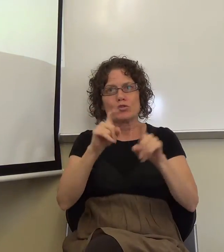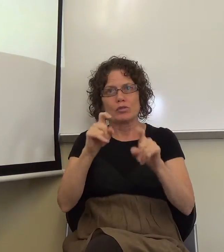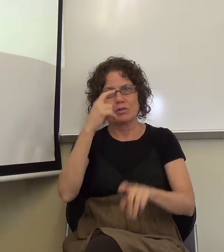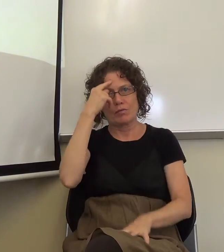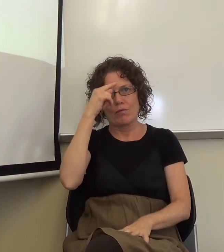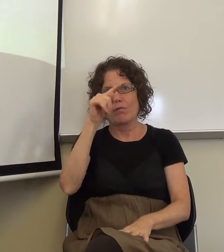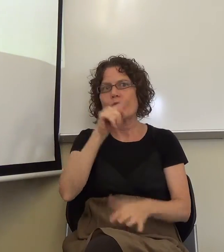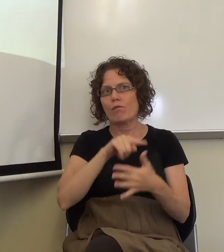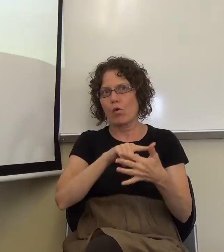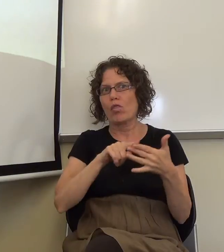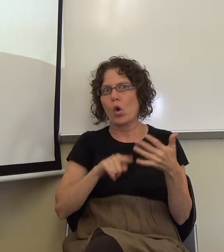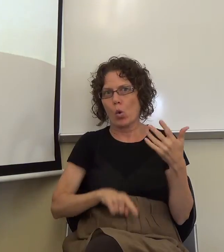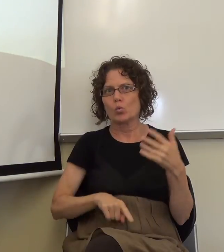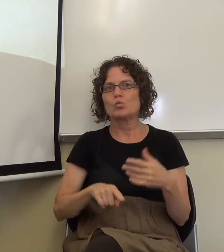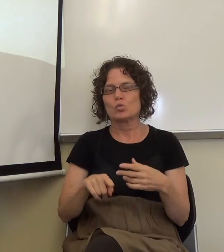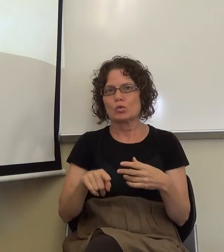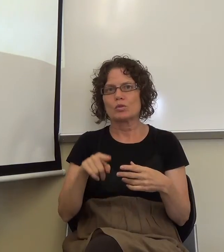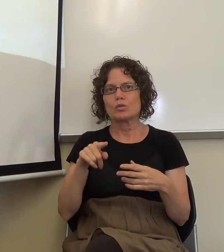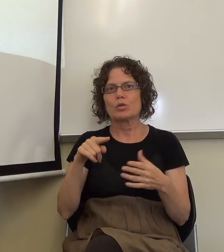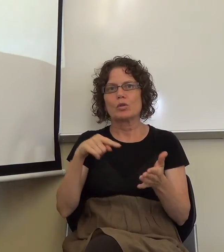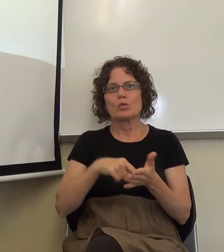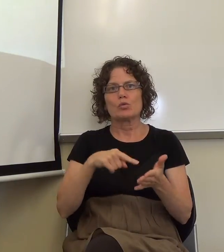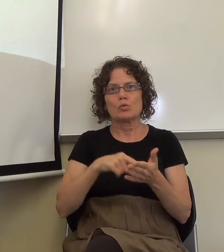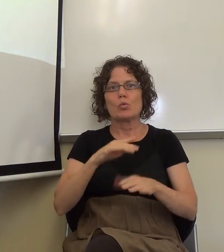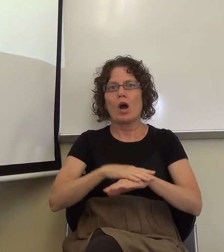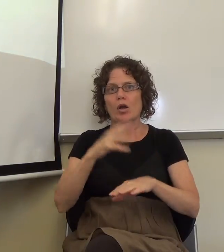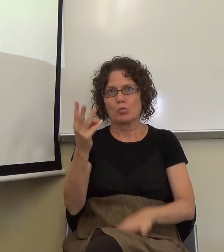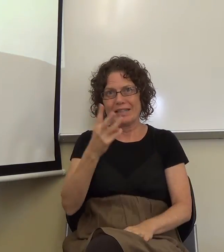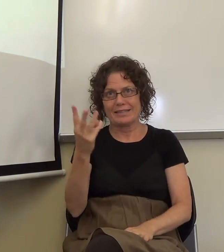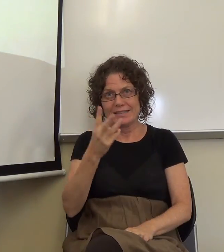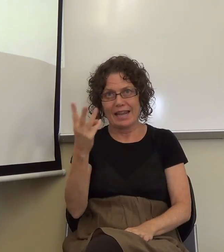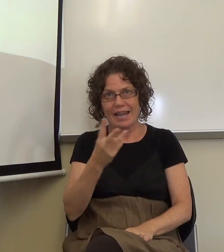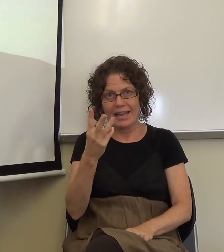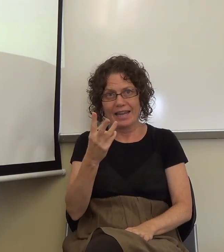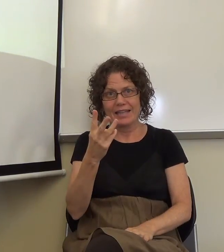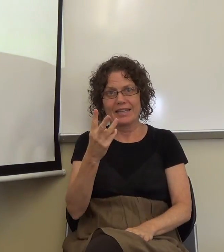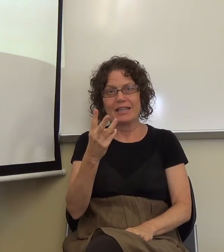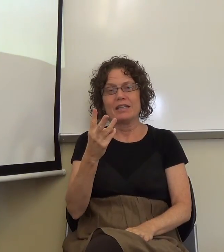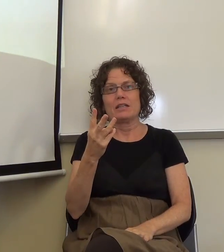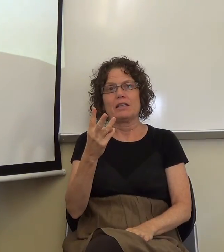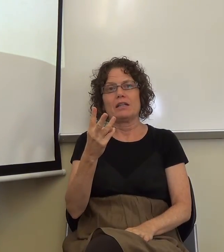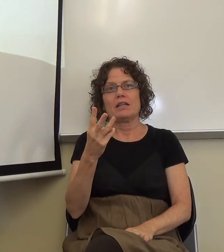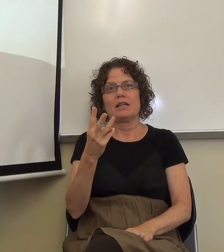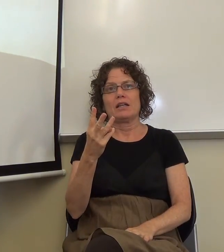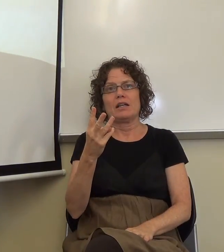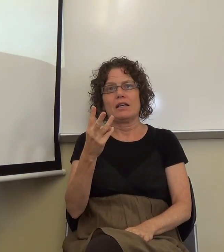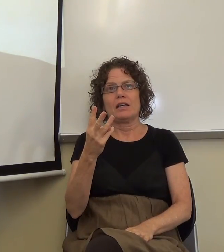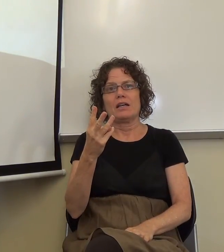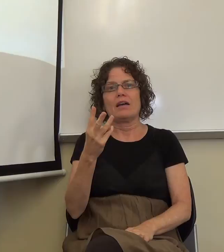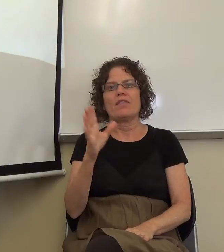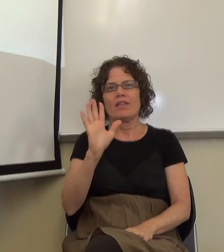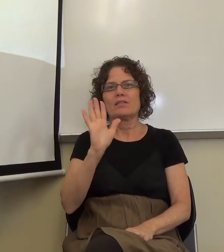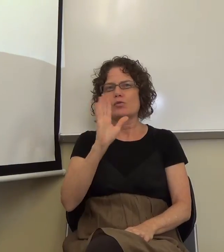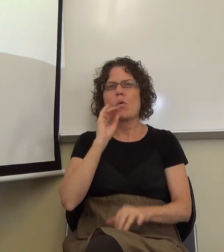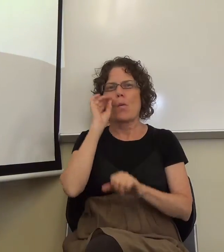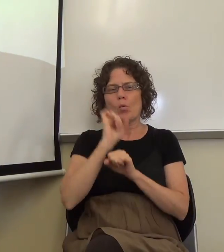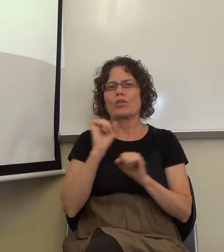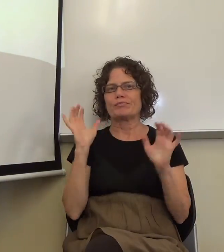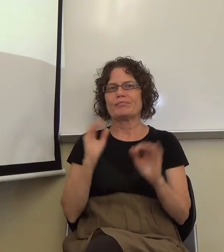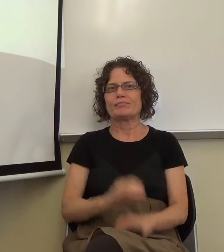Okay, those are gonna be due on Wednesday, and then that'll be your homework product, okay? So if you